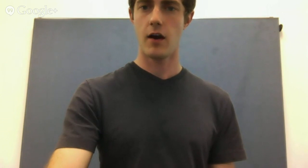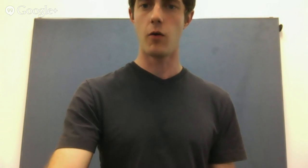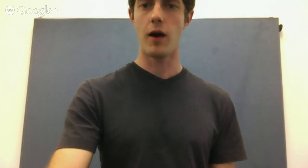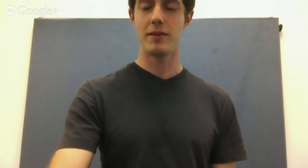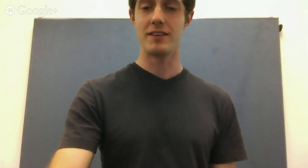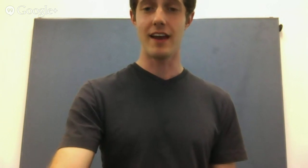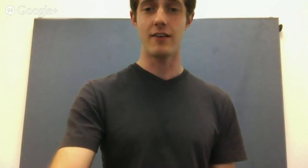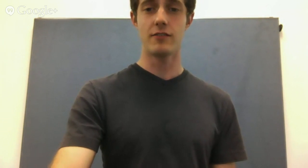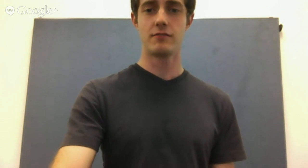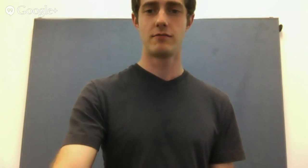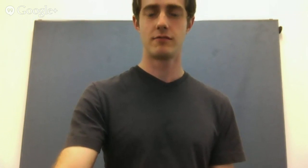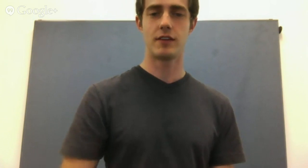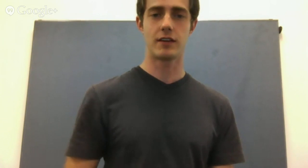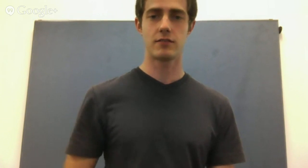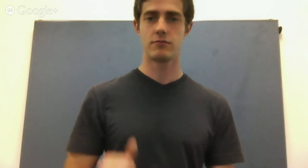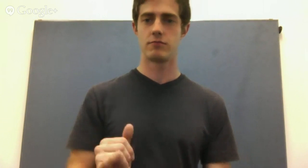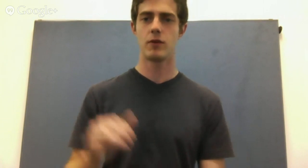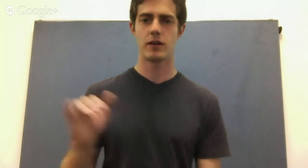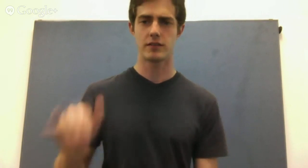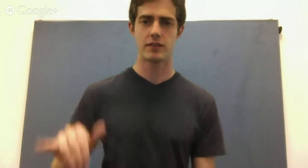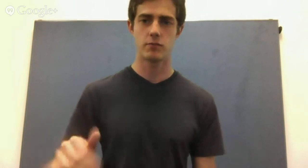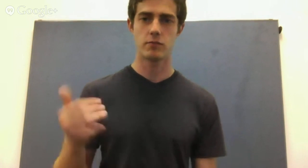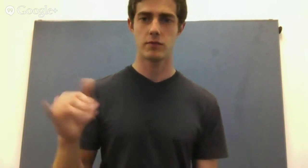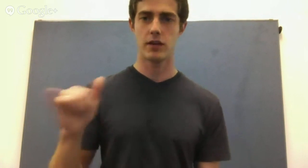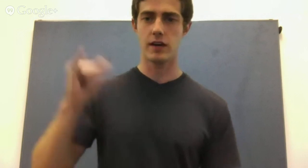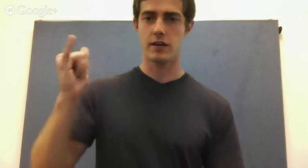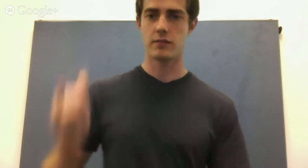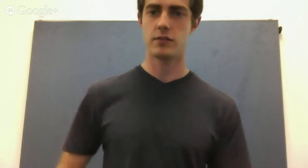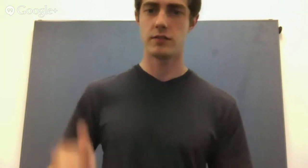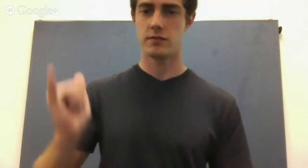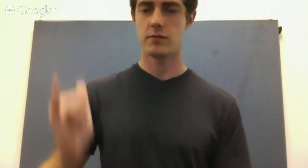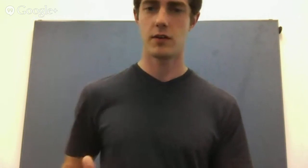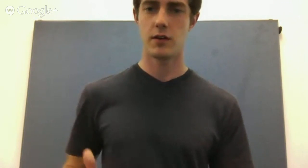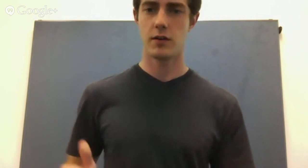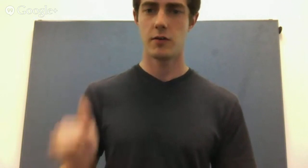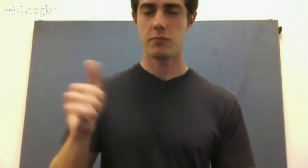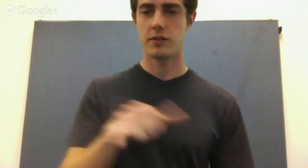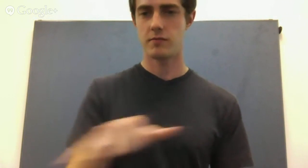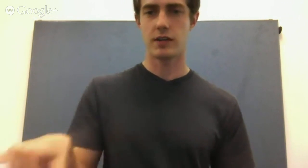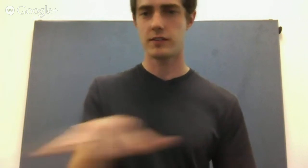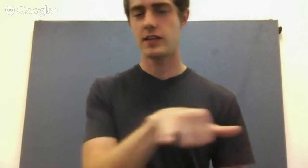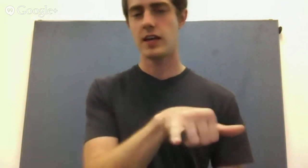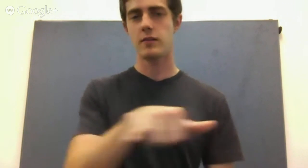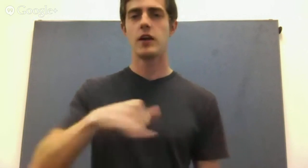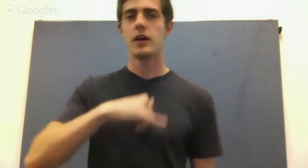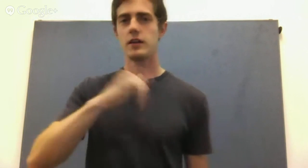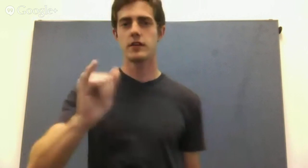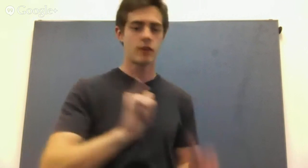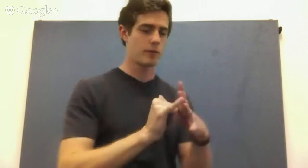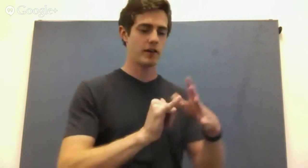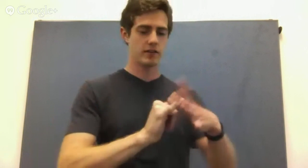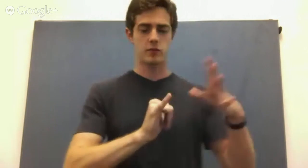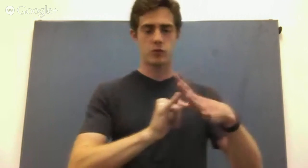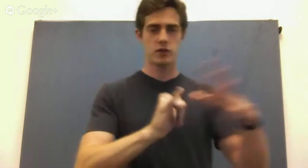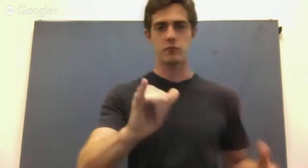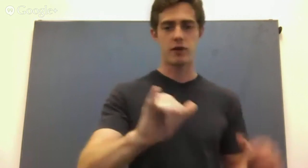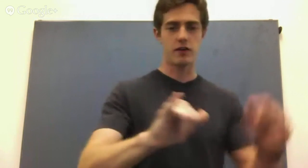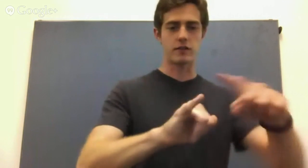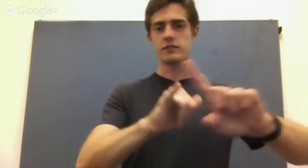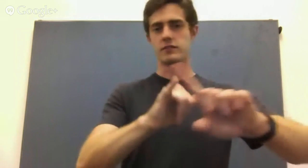oh, up and down? Like, well, yeah, but like same. It's all about like what you're comparing. So it's like